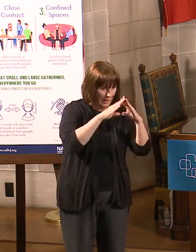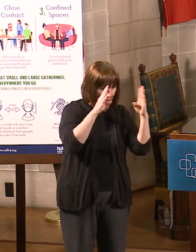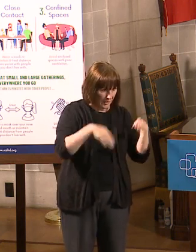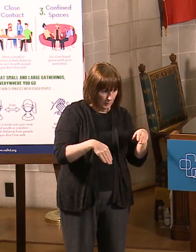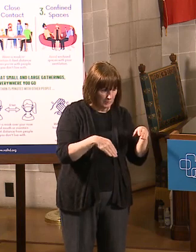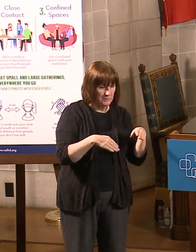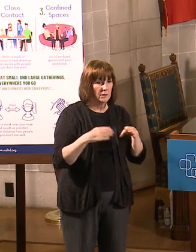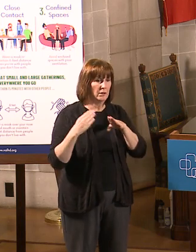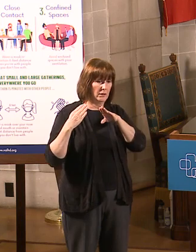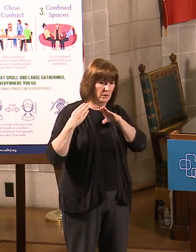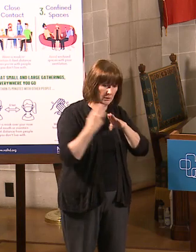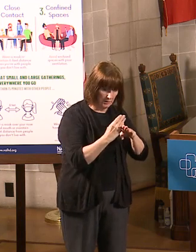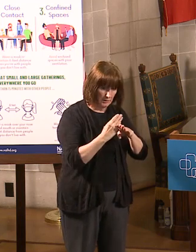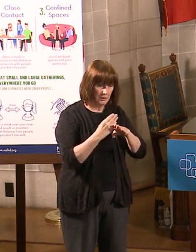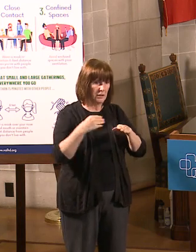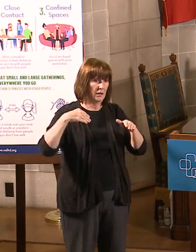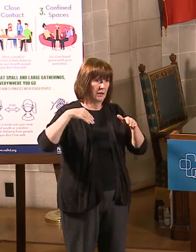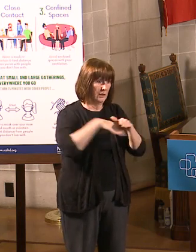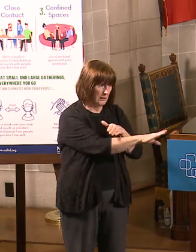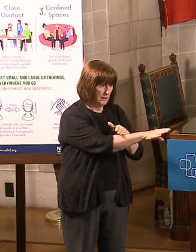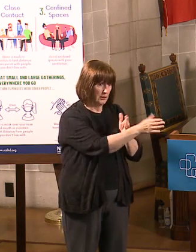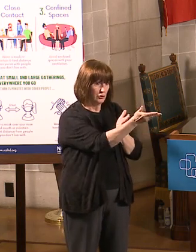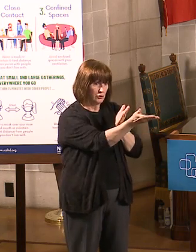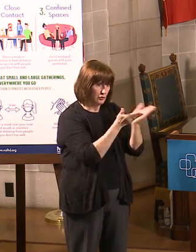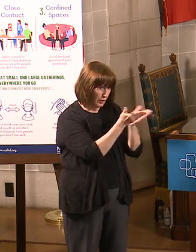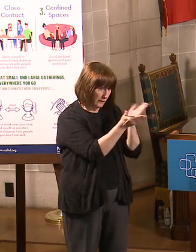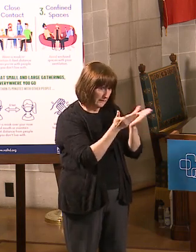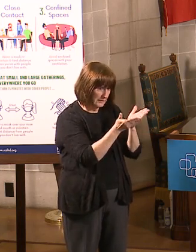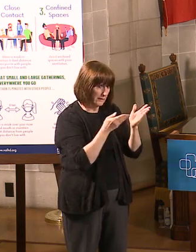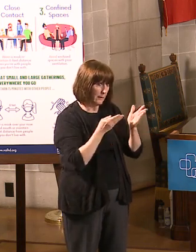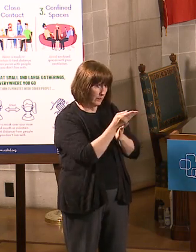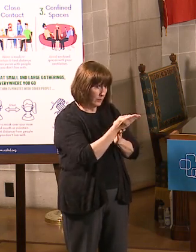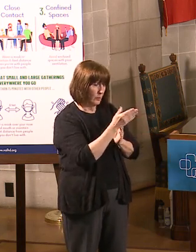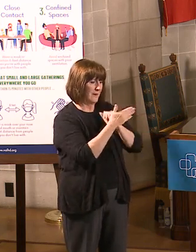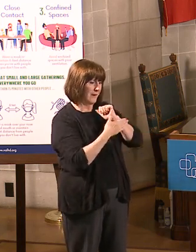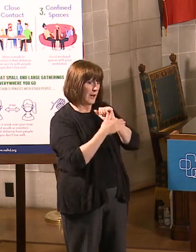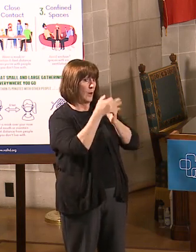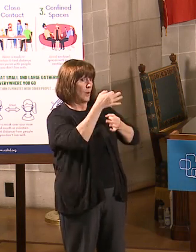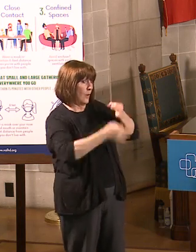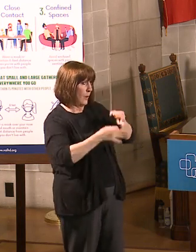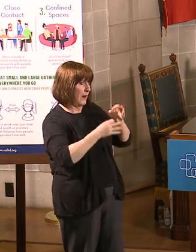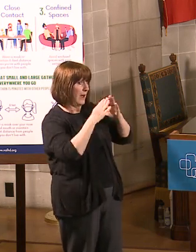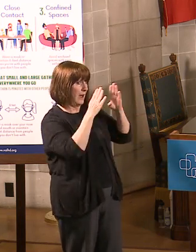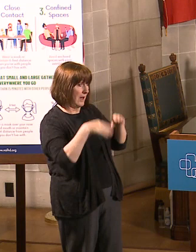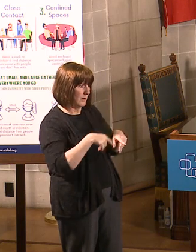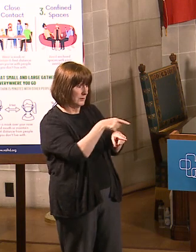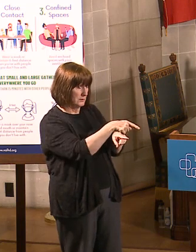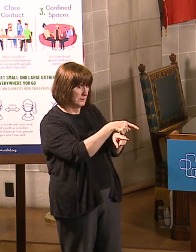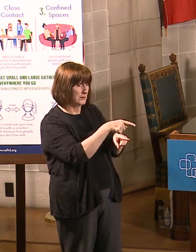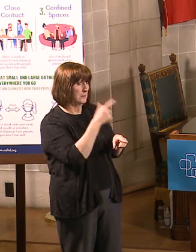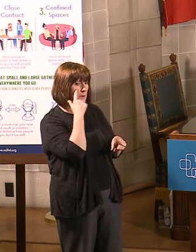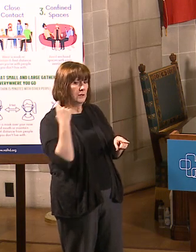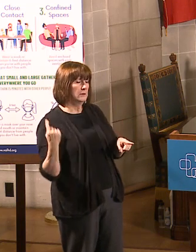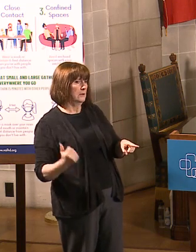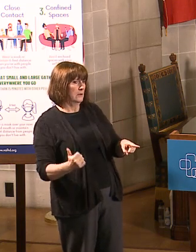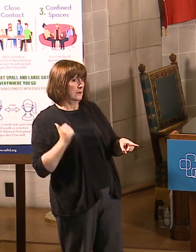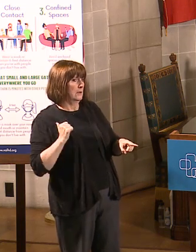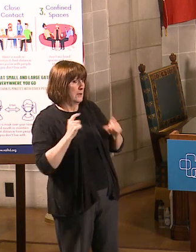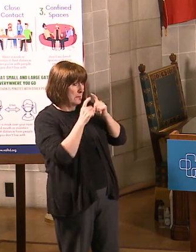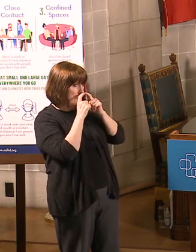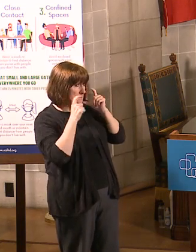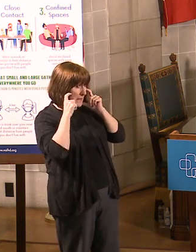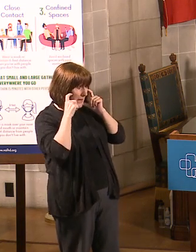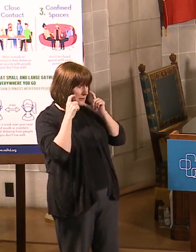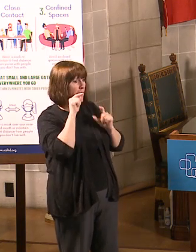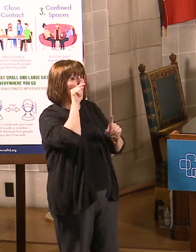from getting the state services that are provided through county courthouses because of refusing somebody to wear a mask were the ones who